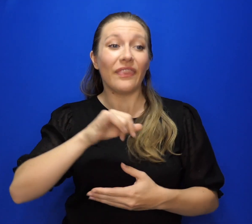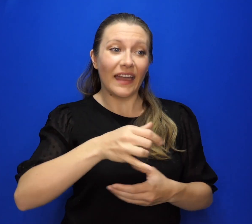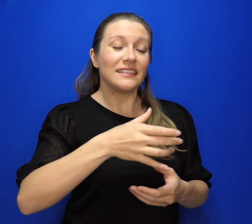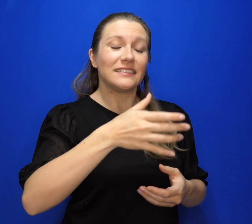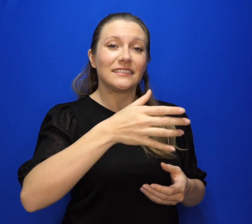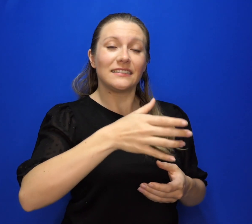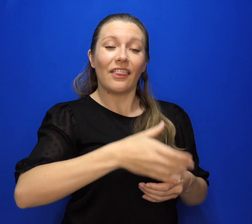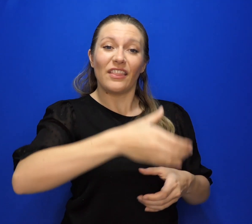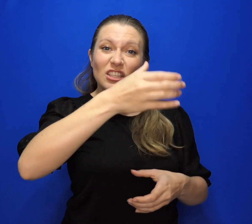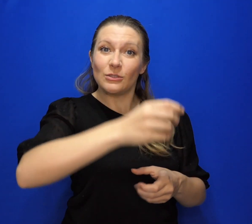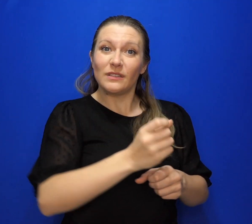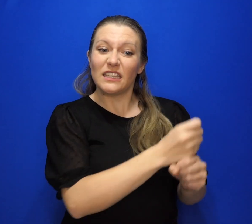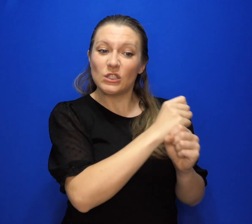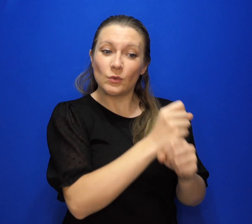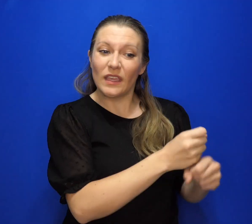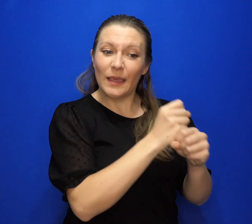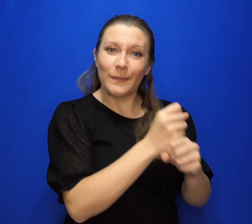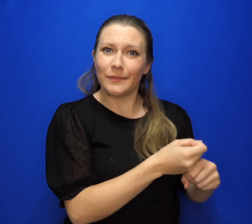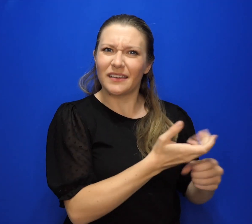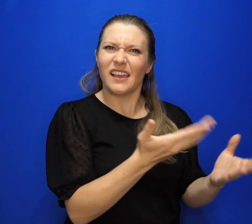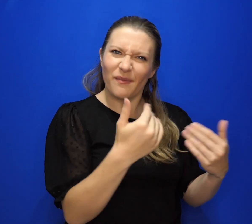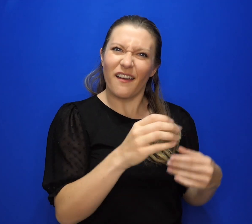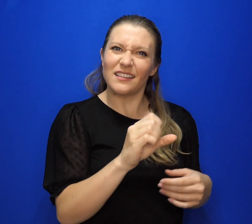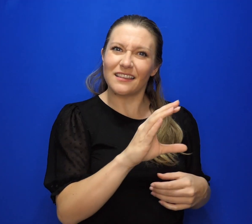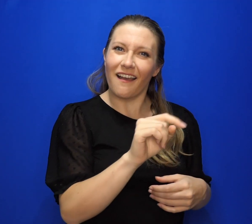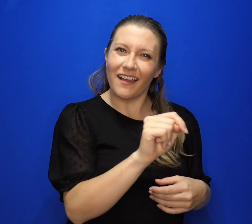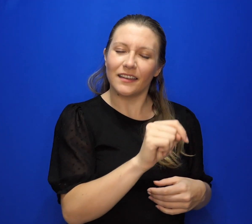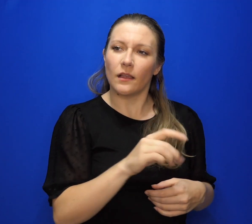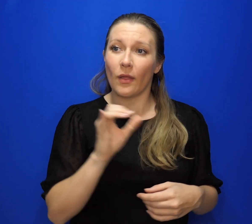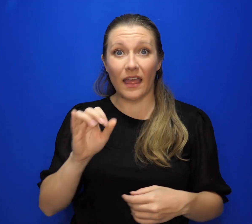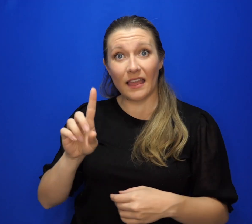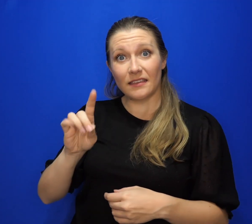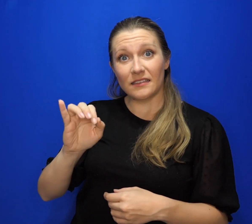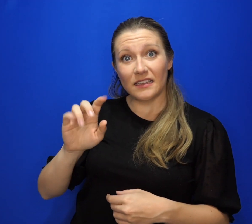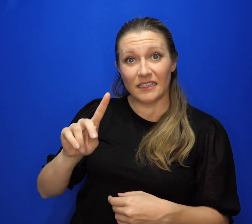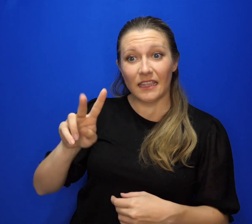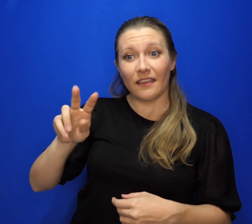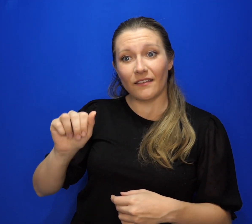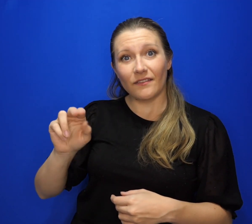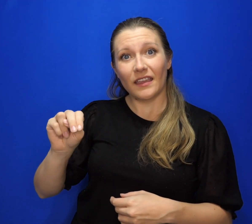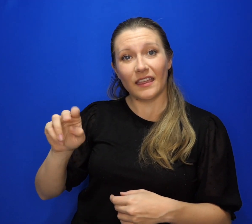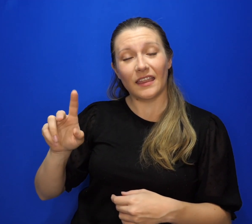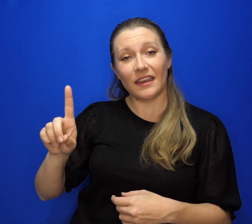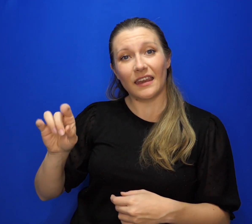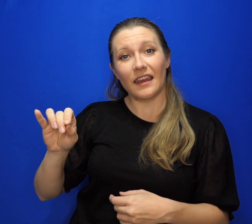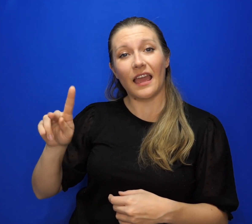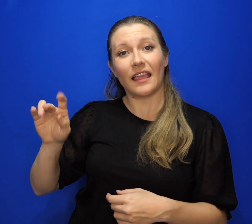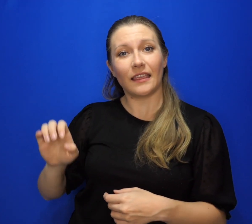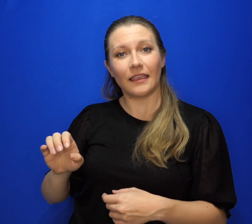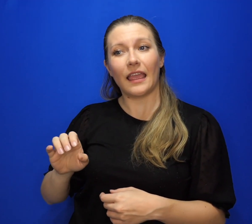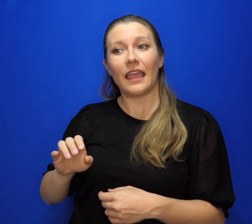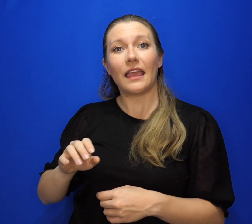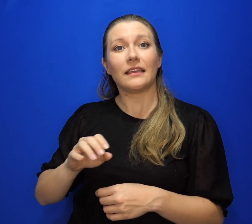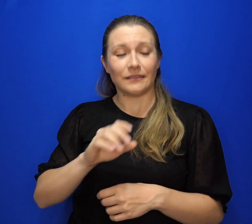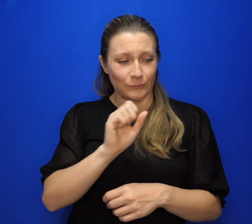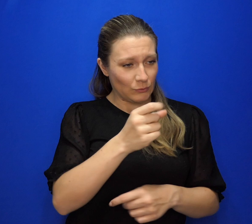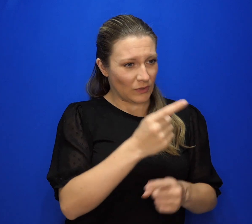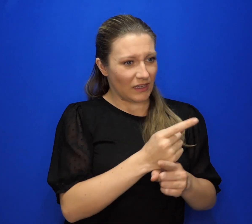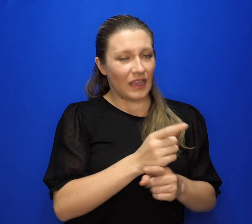Scott. and that was Dick Van Dyke, right? That was Dick Van Dyke. And Yeah. nobody listening to this knows who Dick Van Dyke is. At least I got that right. Well, if they've